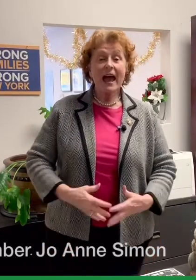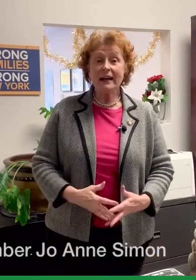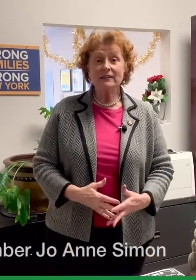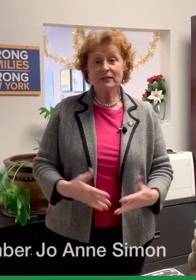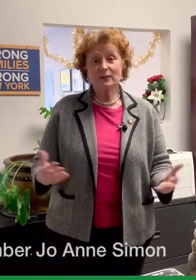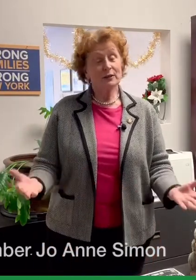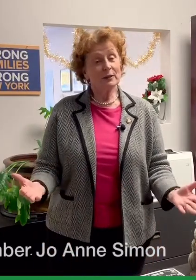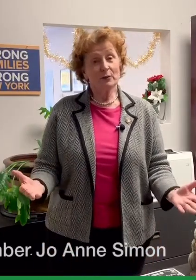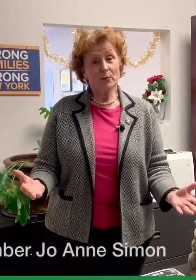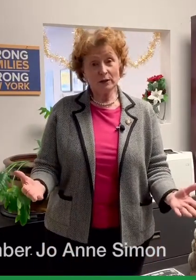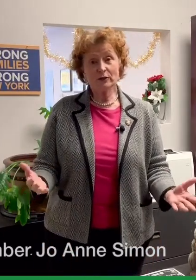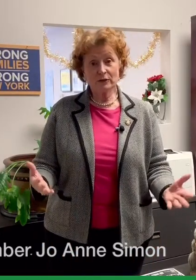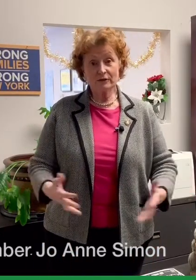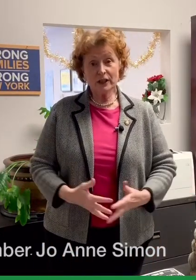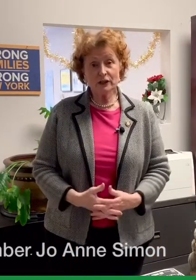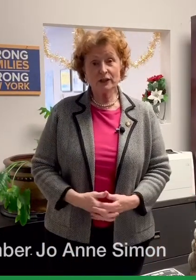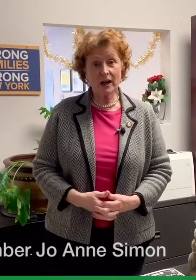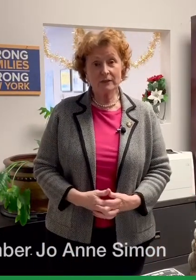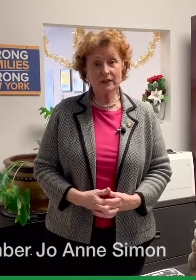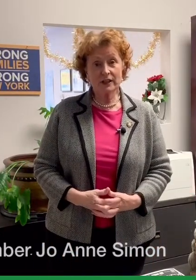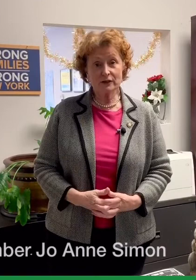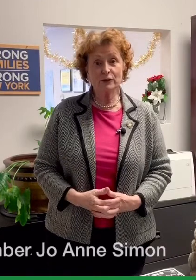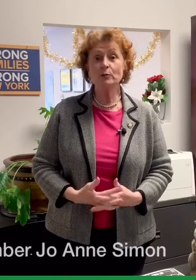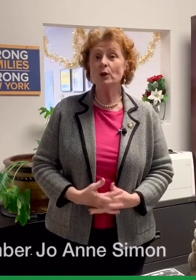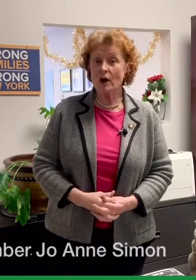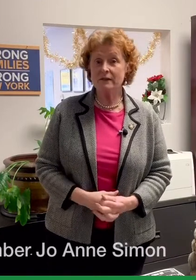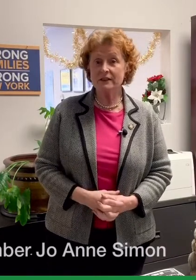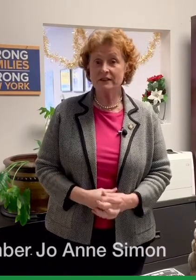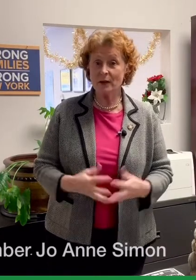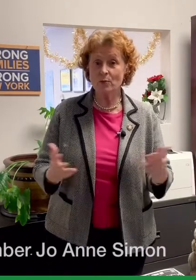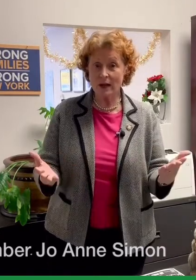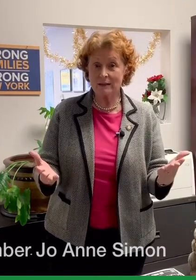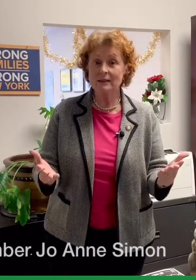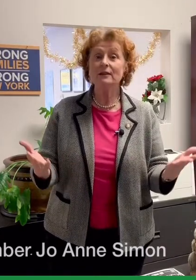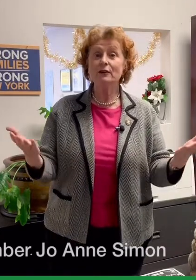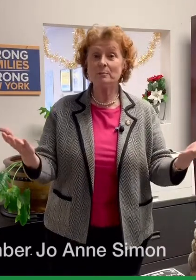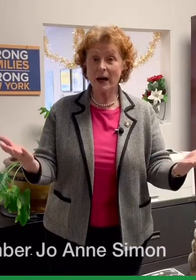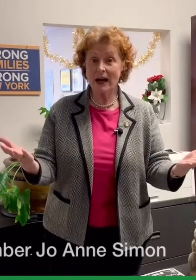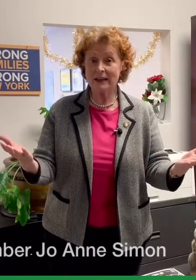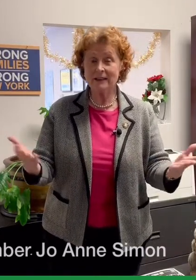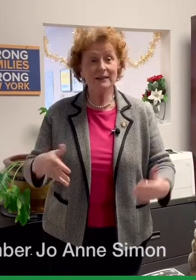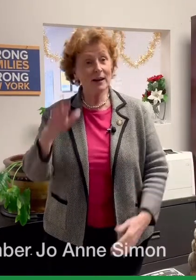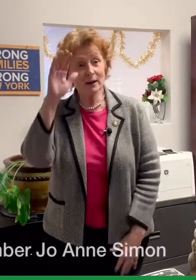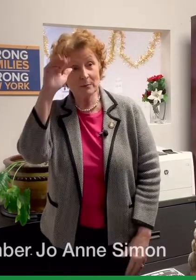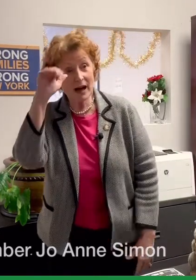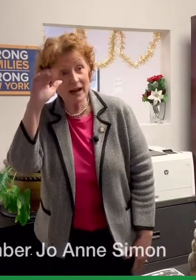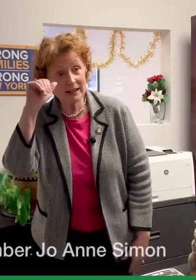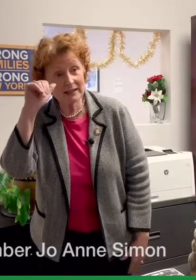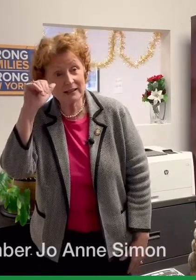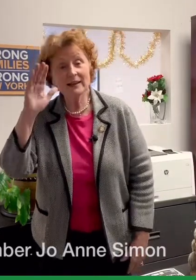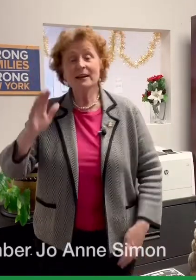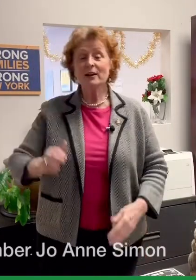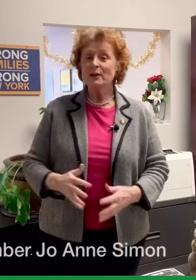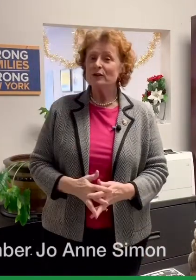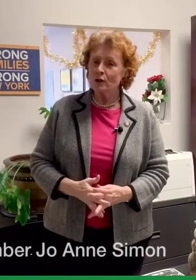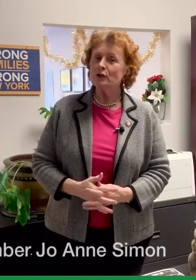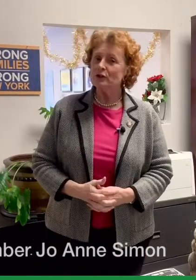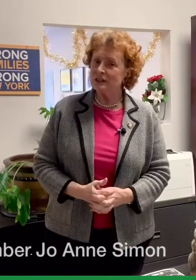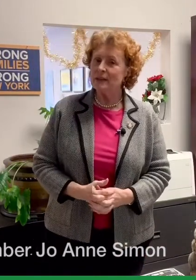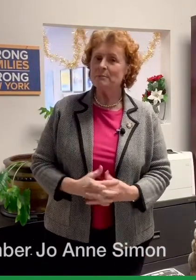And when you finish your conversation, you will often say what? Goodbye. Goodbye. So you see, many